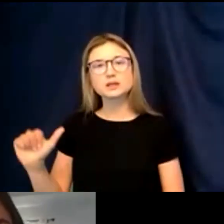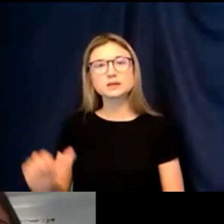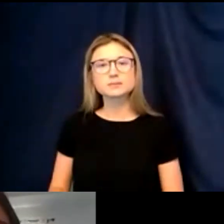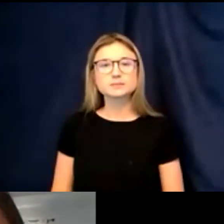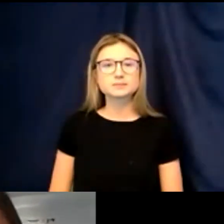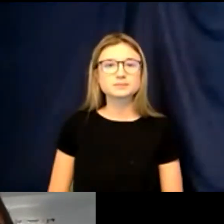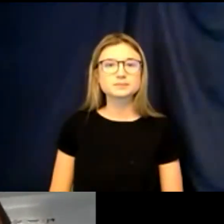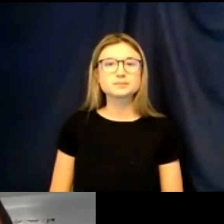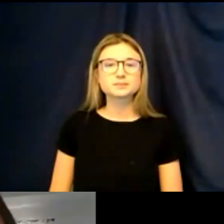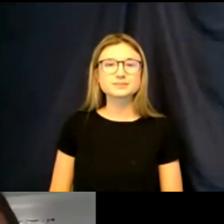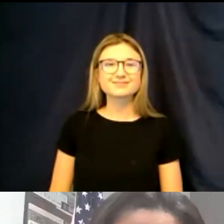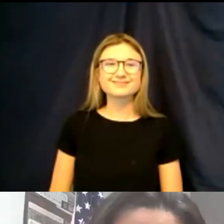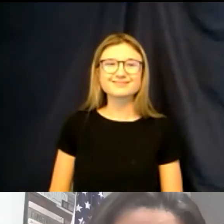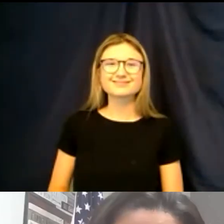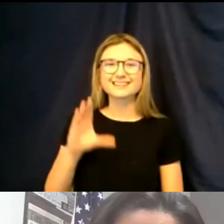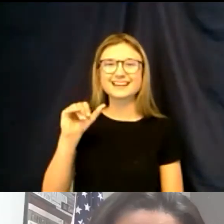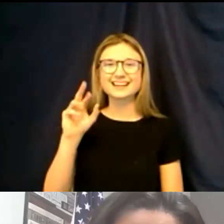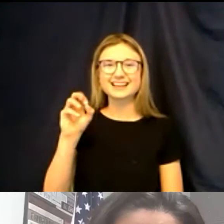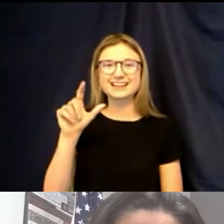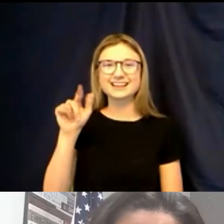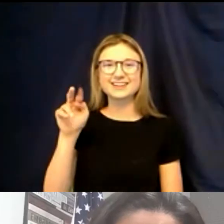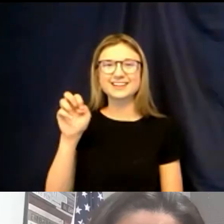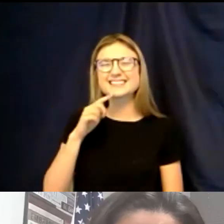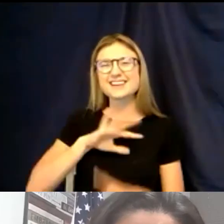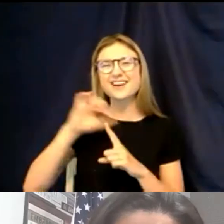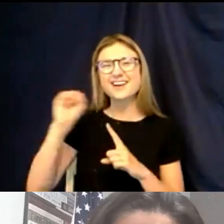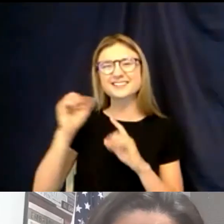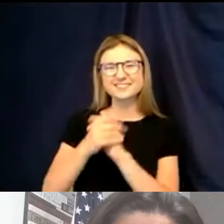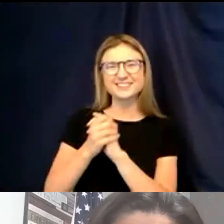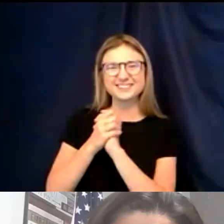Awesome. Congrats on getting that across the finish line. Very important.